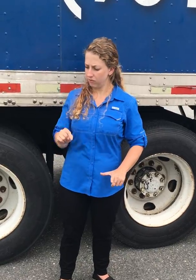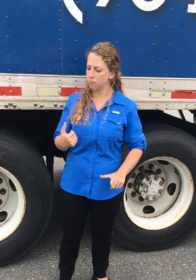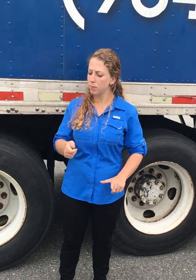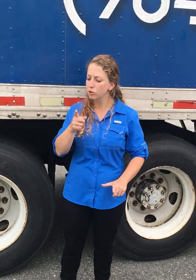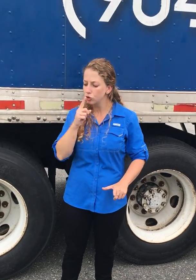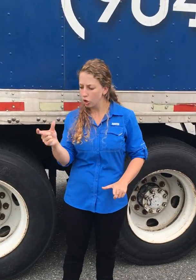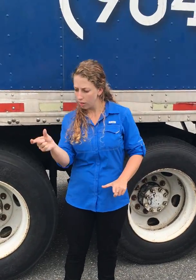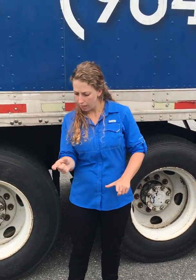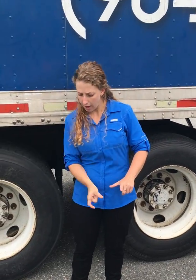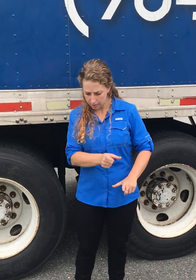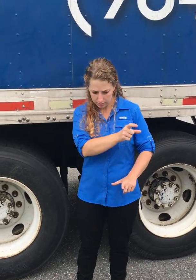the landing gear.